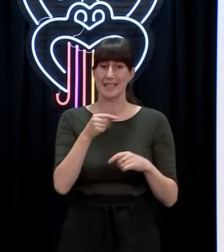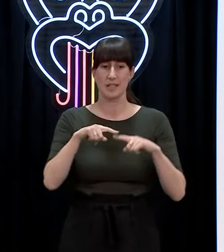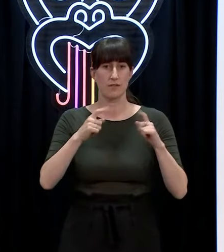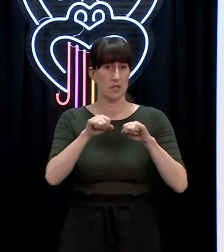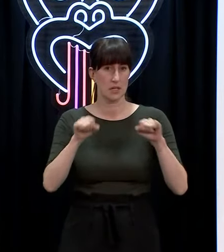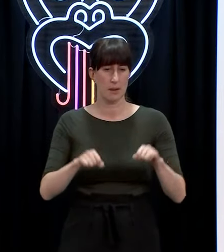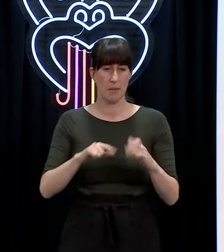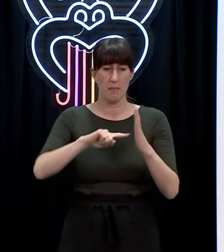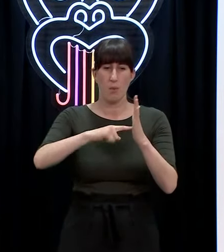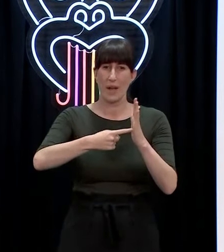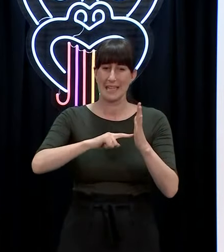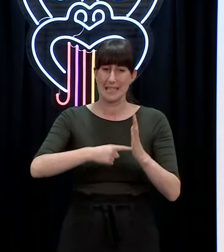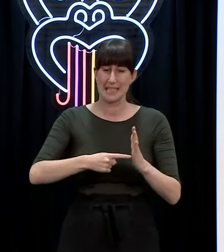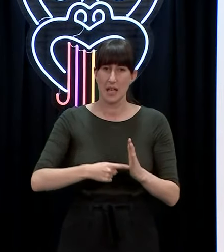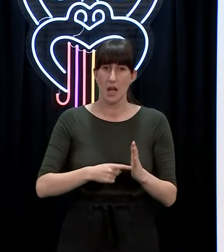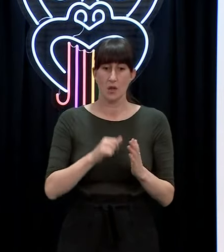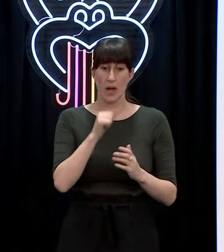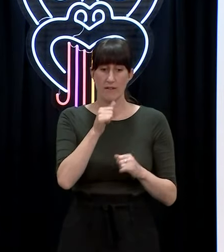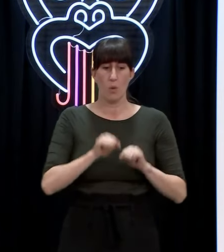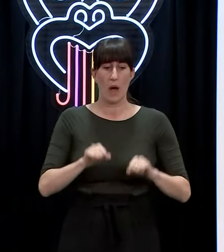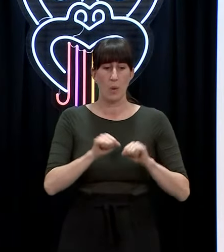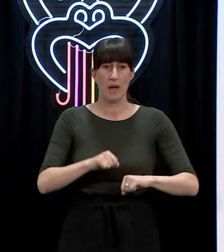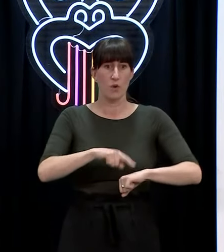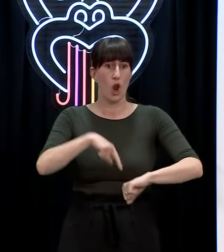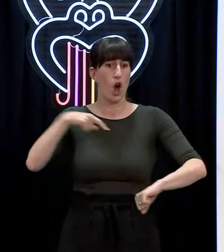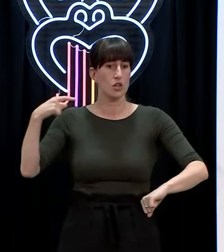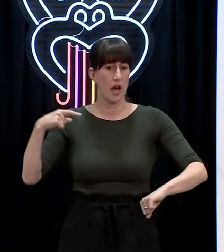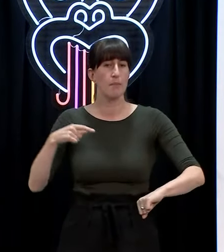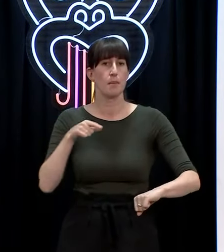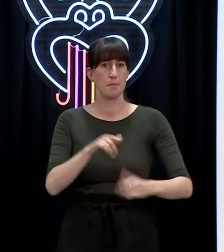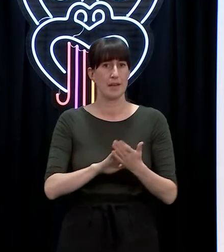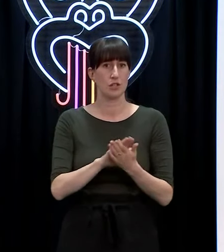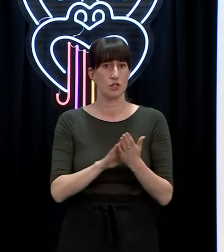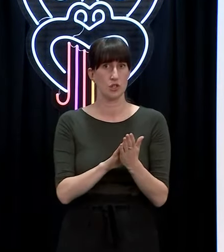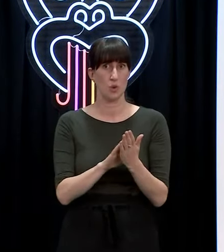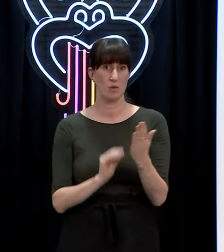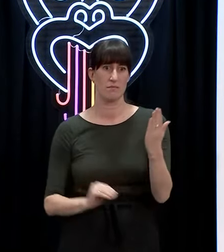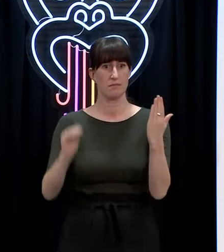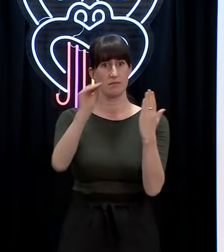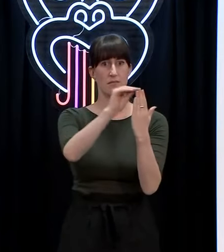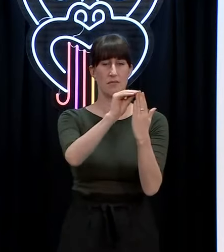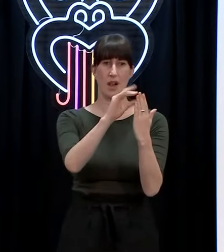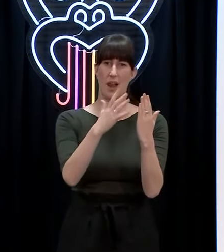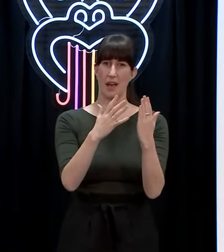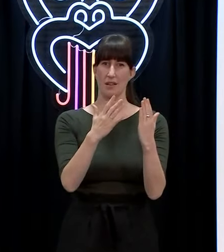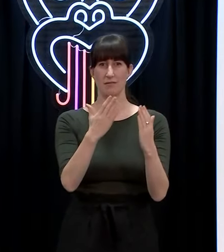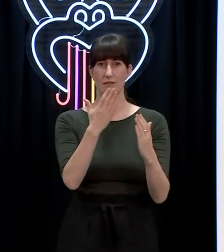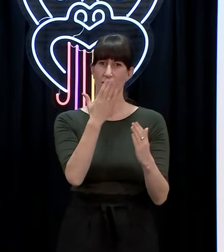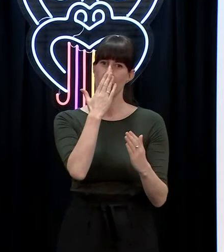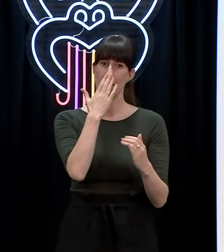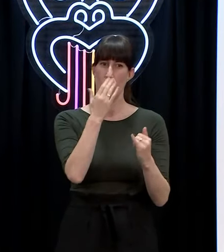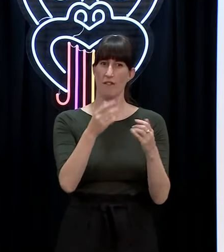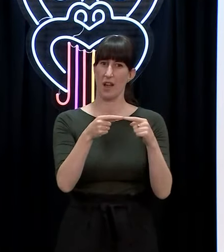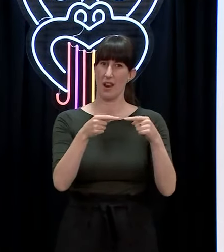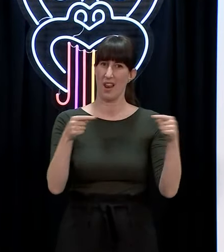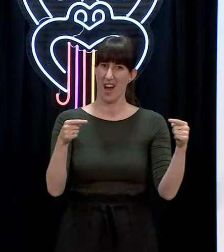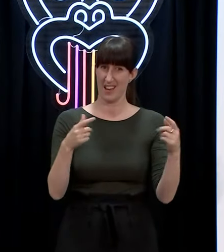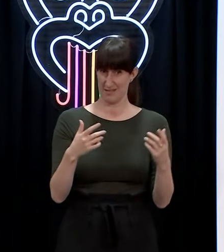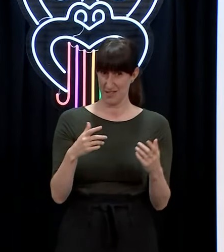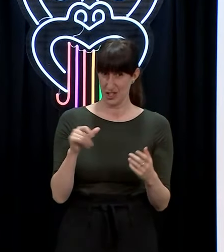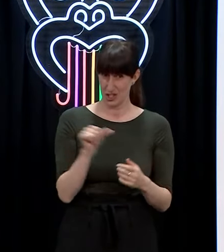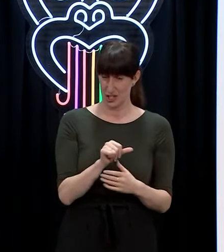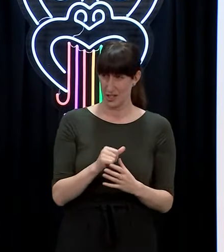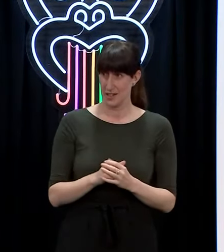been waiting for longer, is that something you considered for this? There's a lot of complexity with a points-based system,